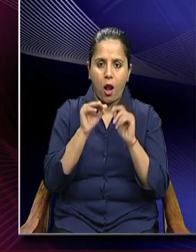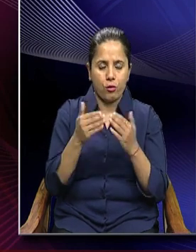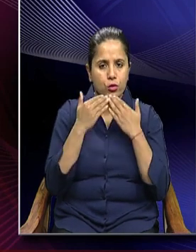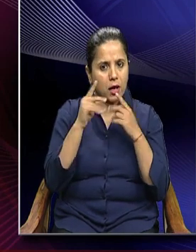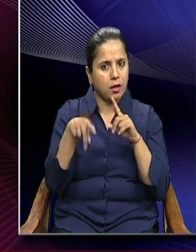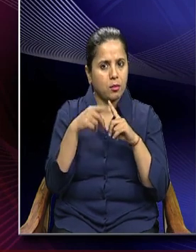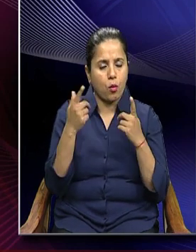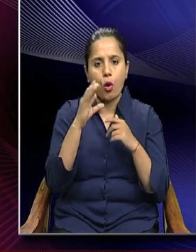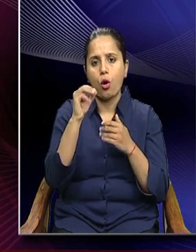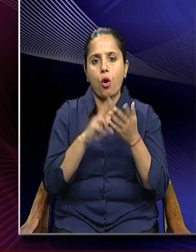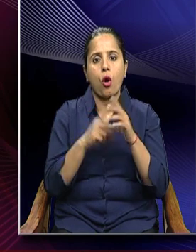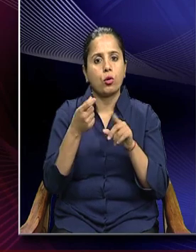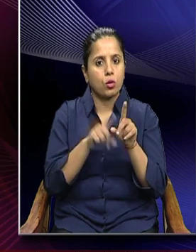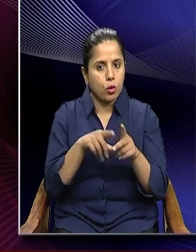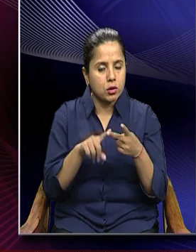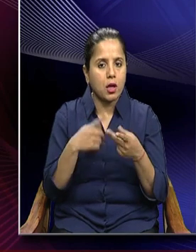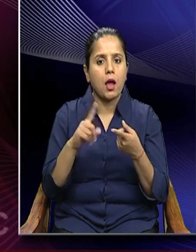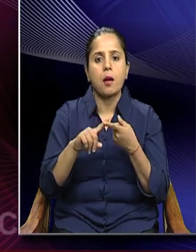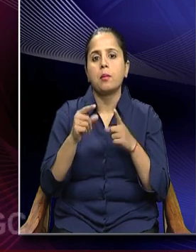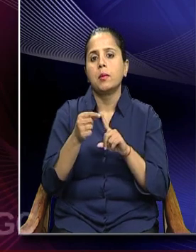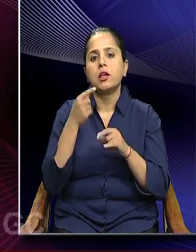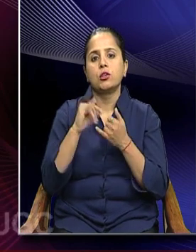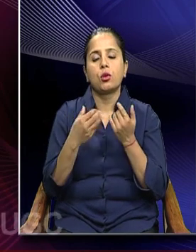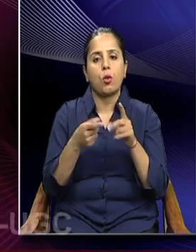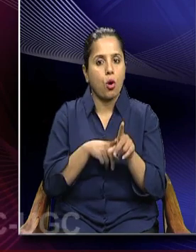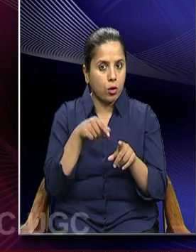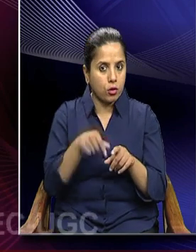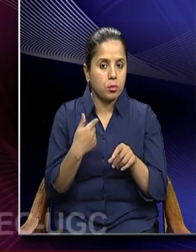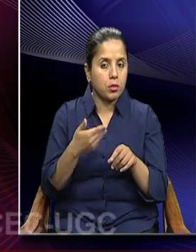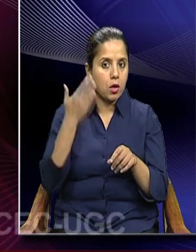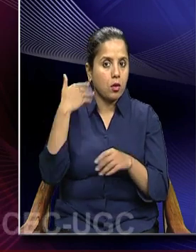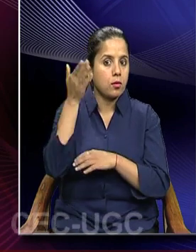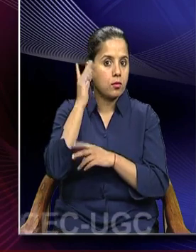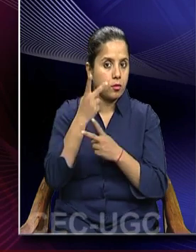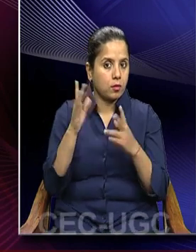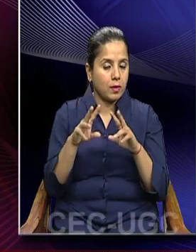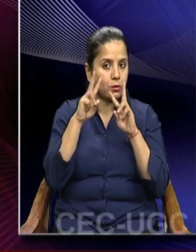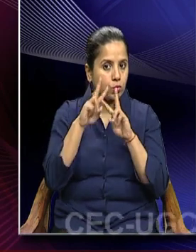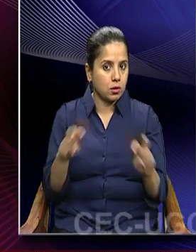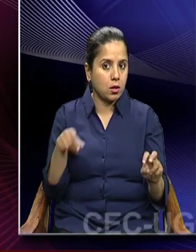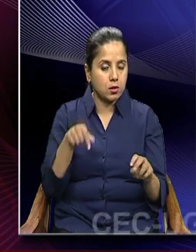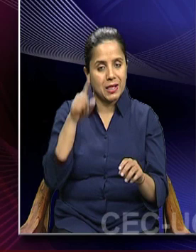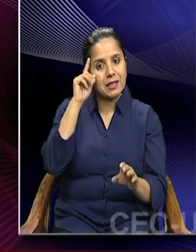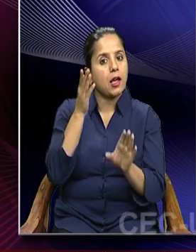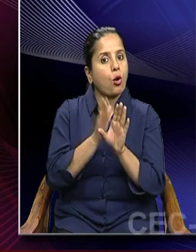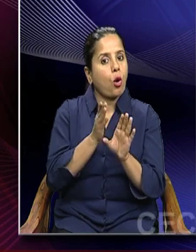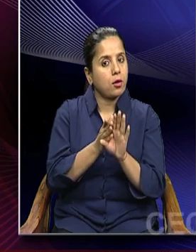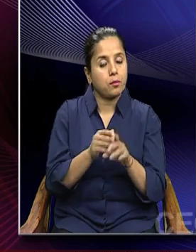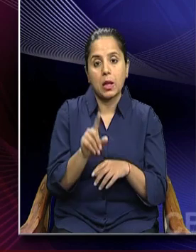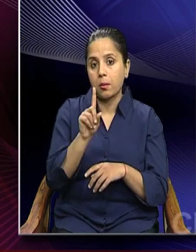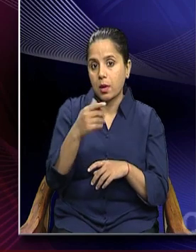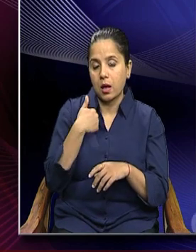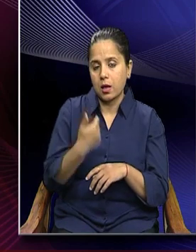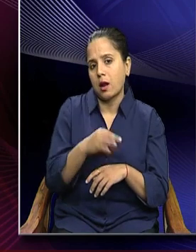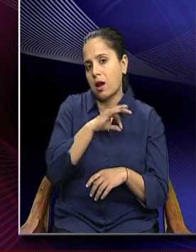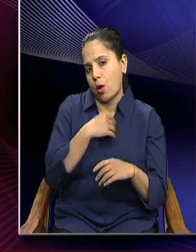about what is ontology, epistemology, methodology, etc. in our previous sessions on research in psychology. However, we like